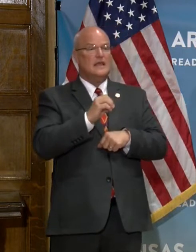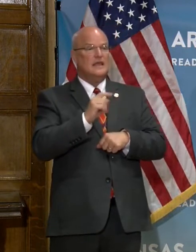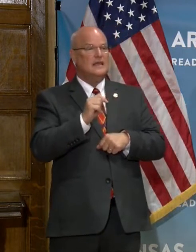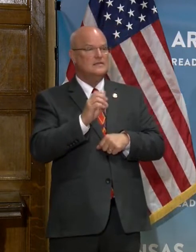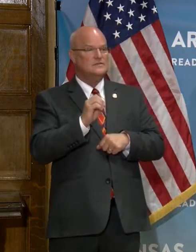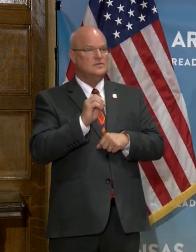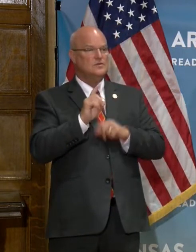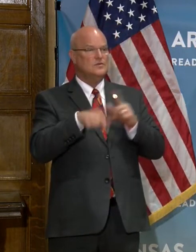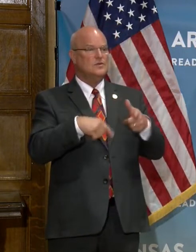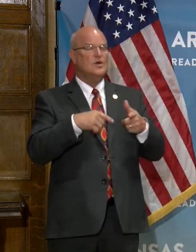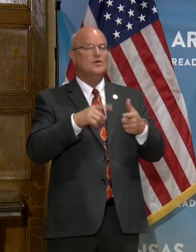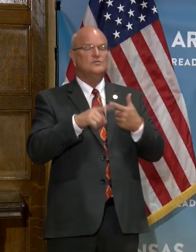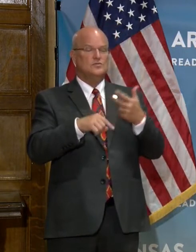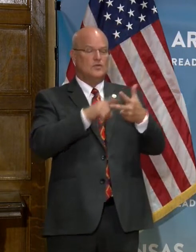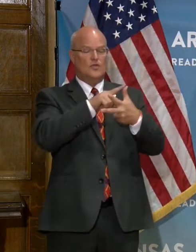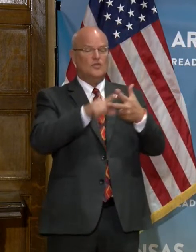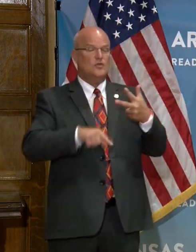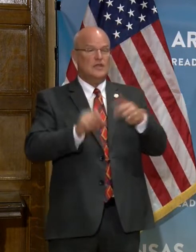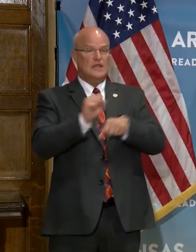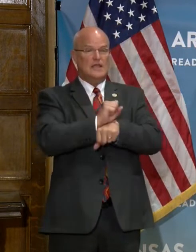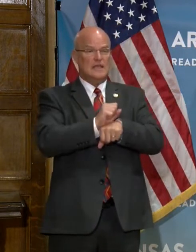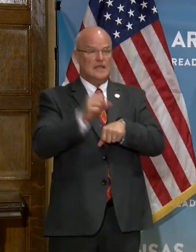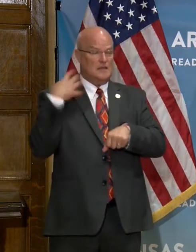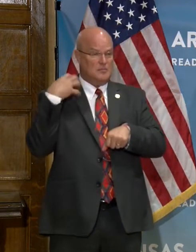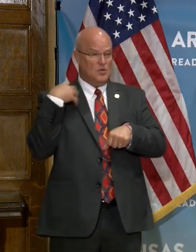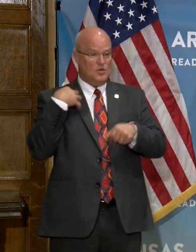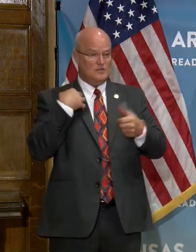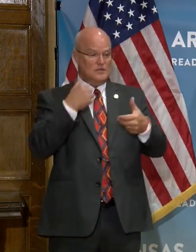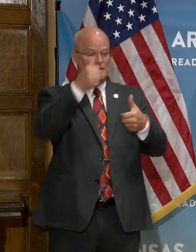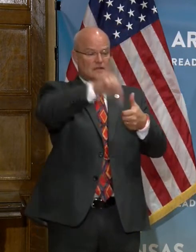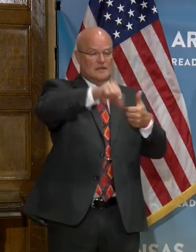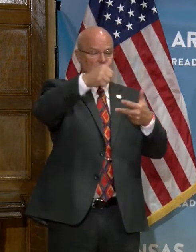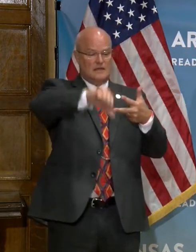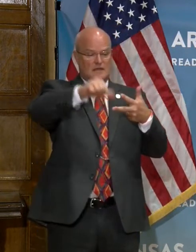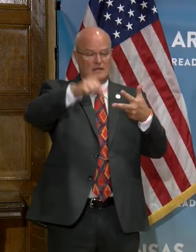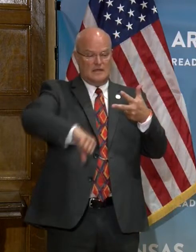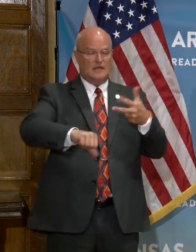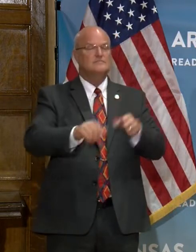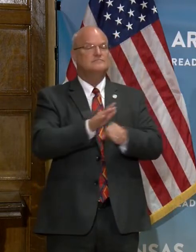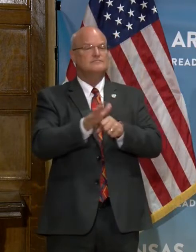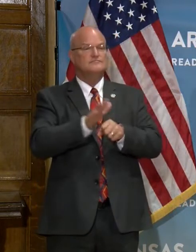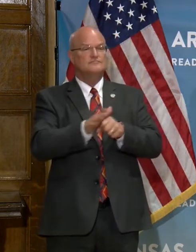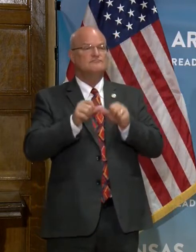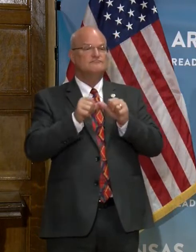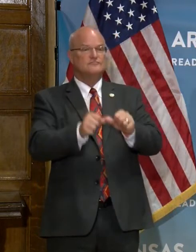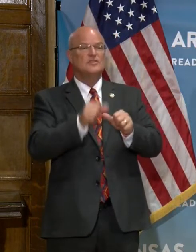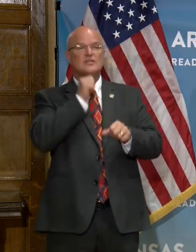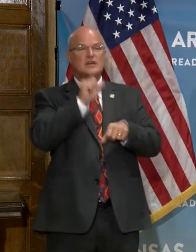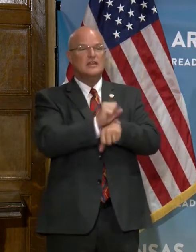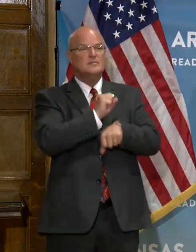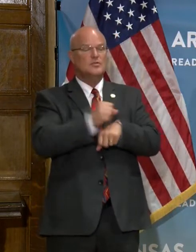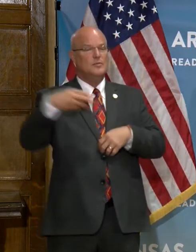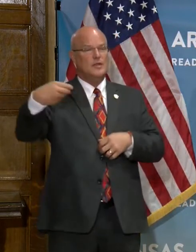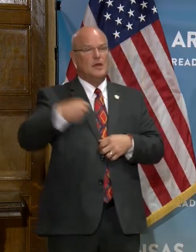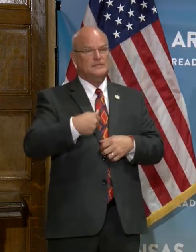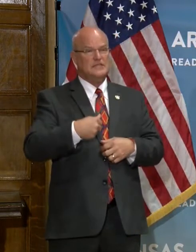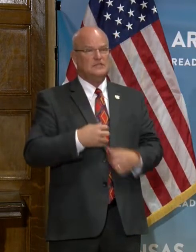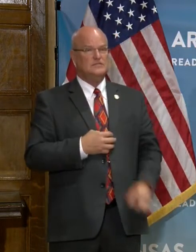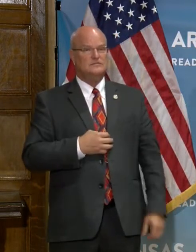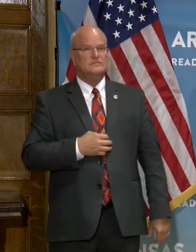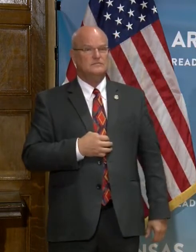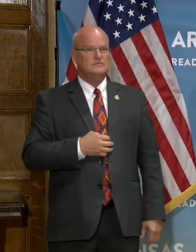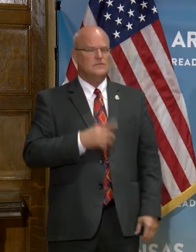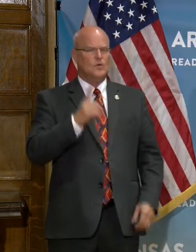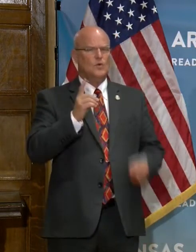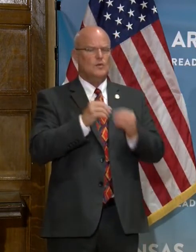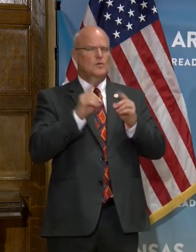to go to 3 employers, and if they decline, then that's sufficient to continue your unemployment compensation. There